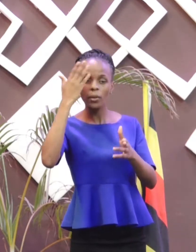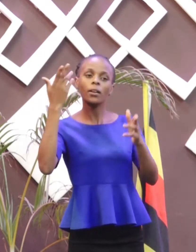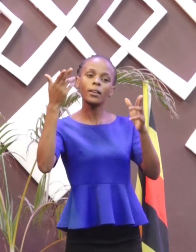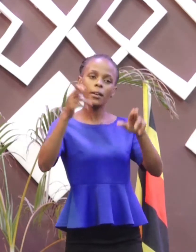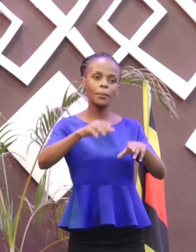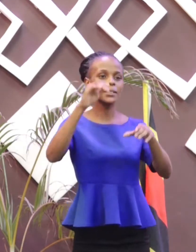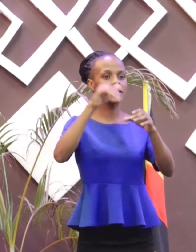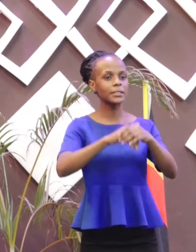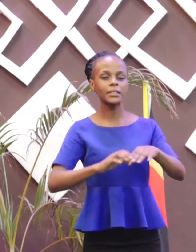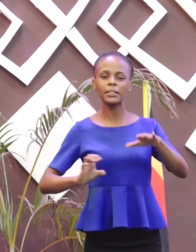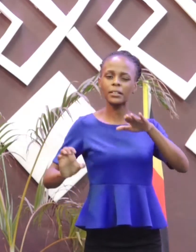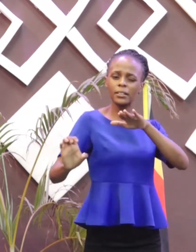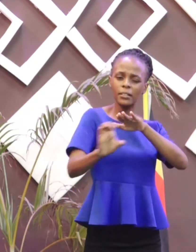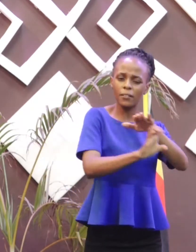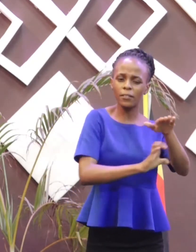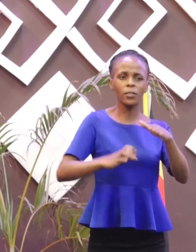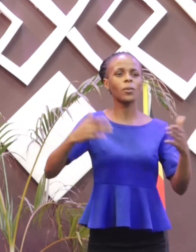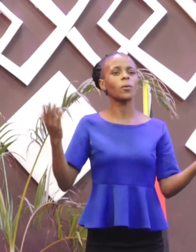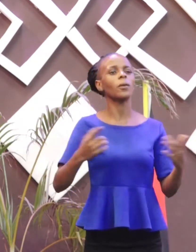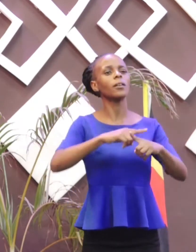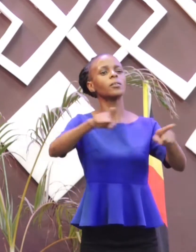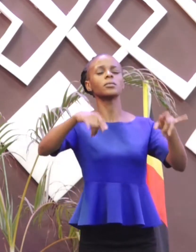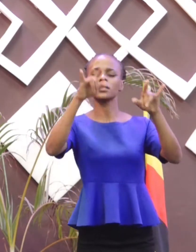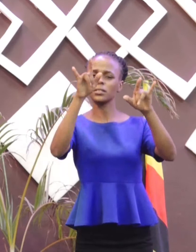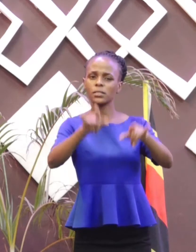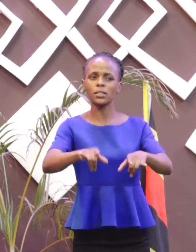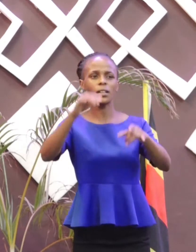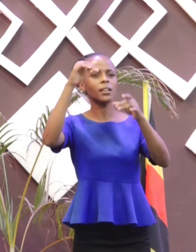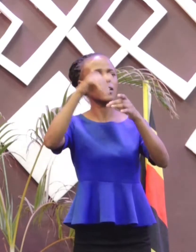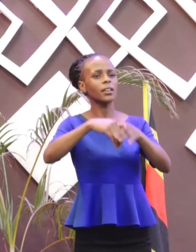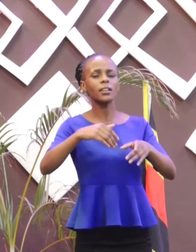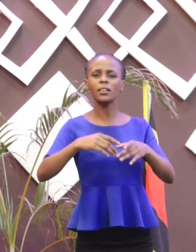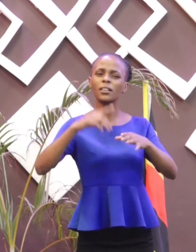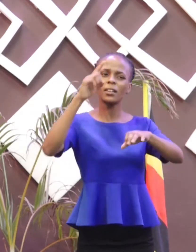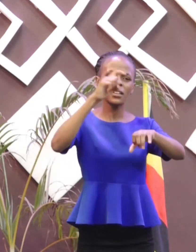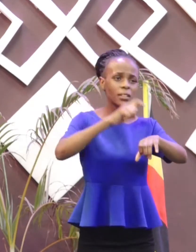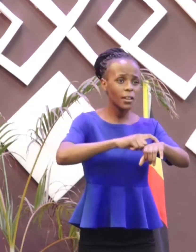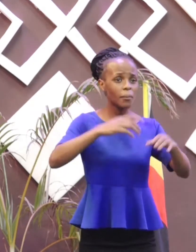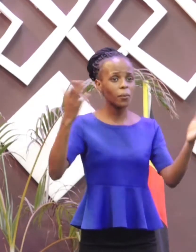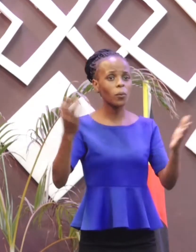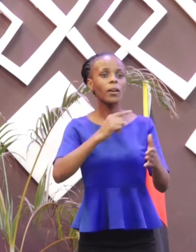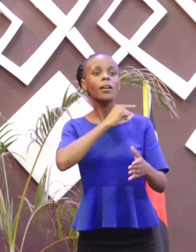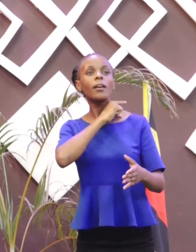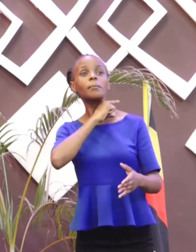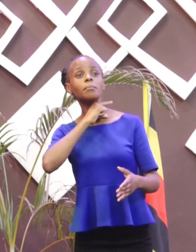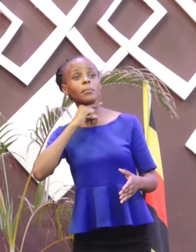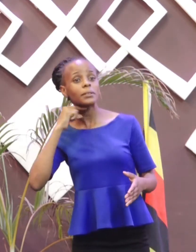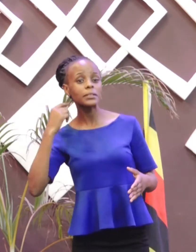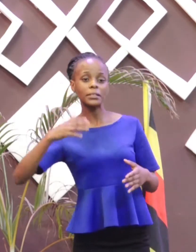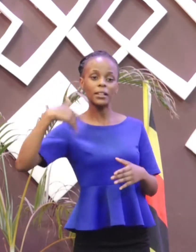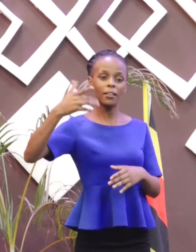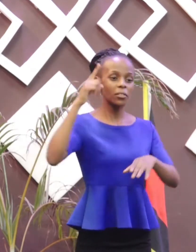environment whereby we live in this generation where preachers are on your display, on your